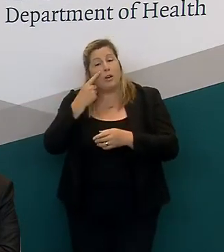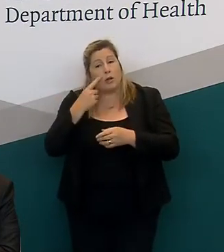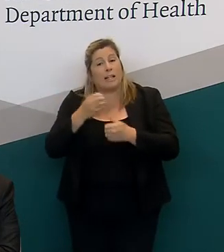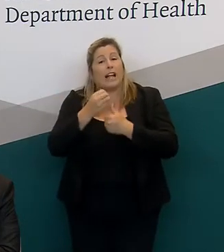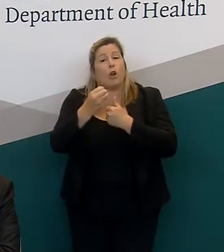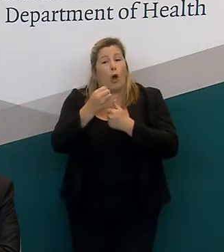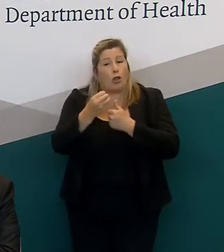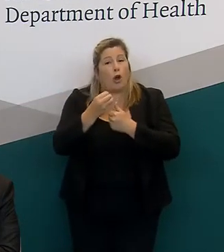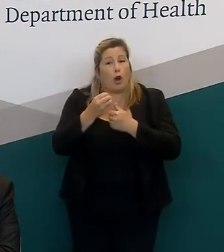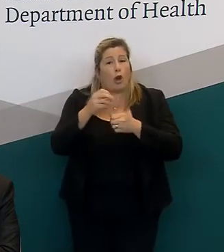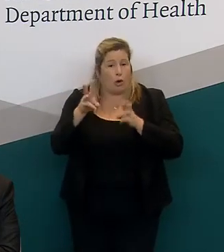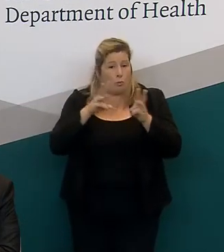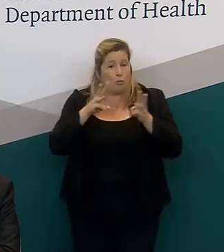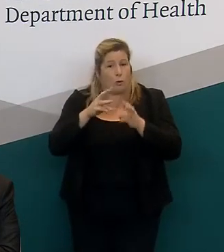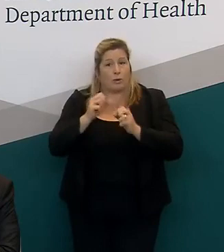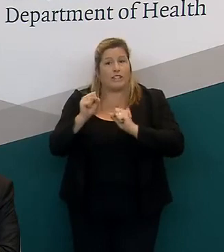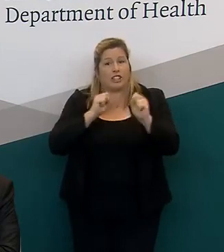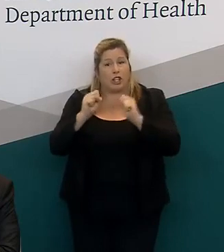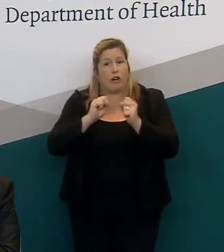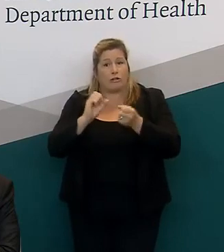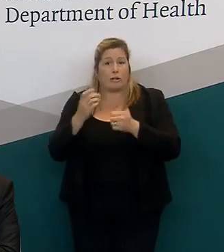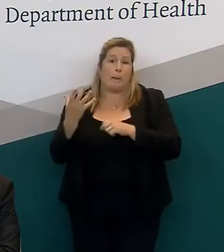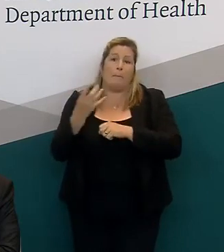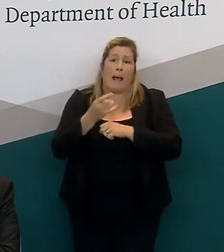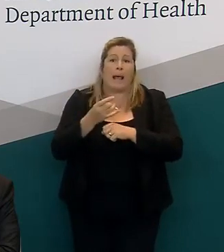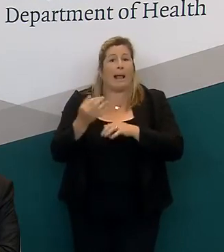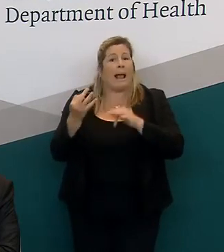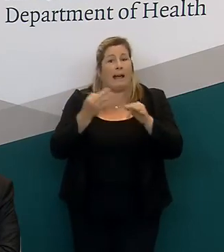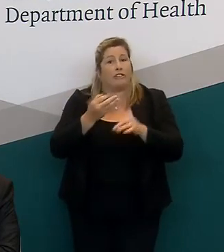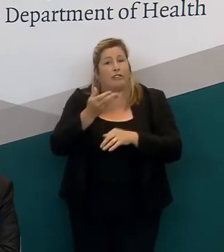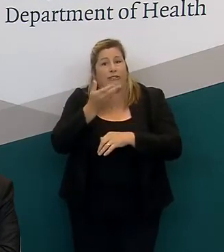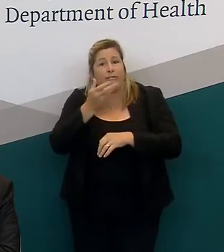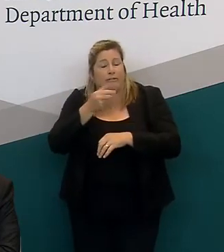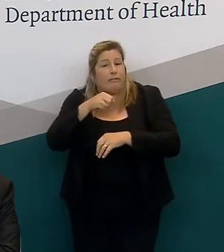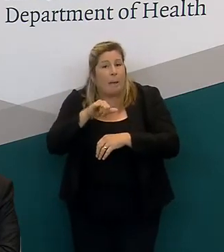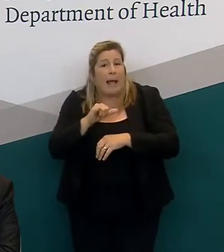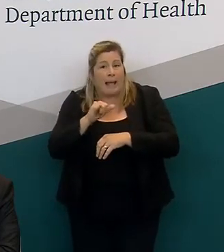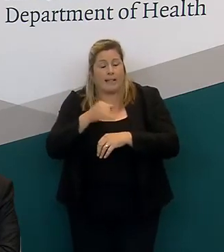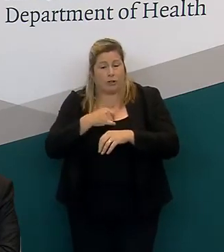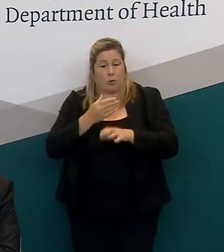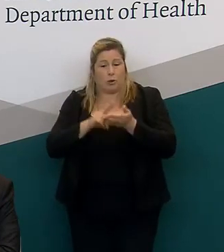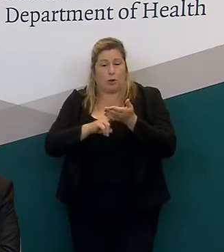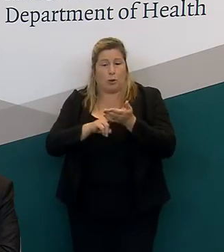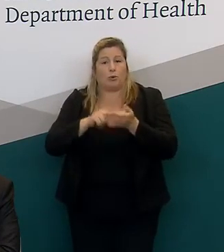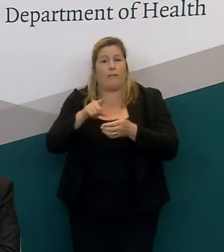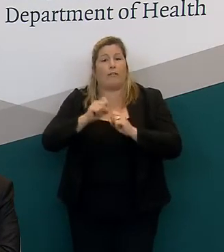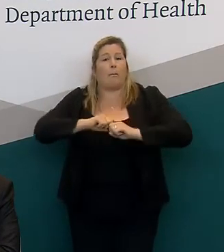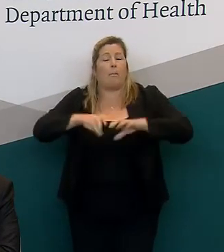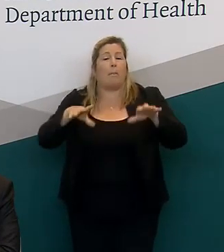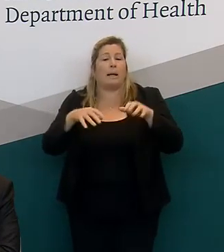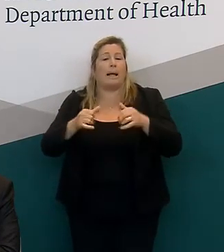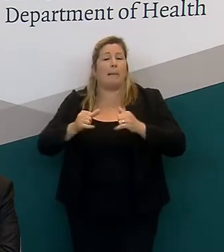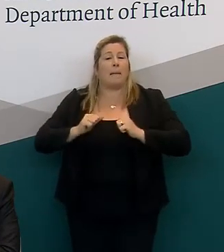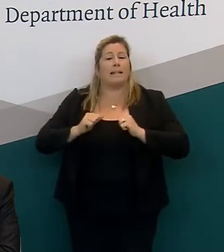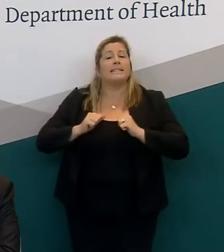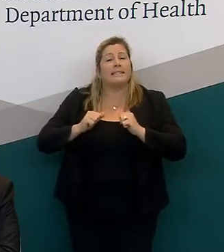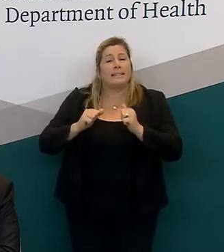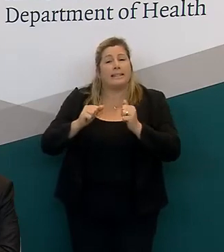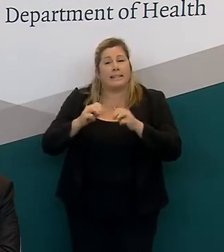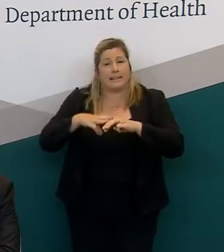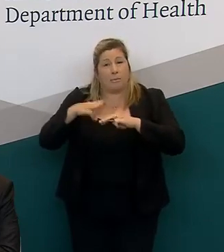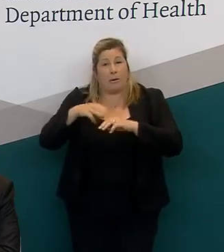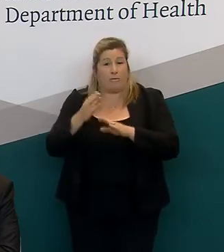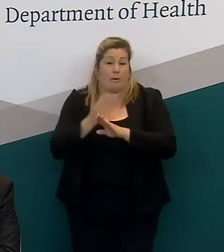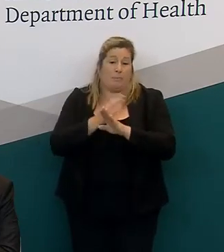following the decision of NEDIT back at the start of May, the 5th of May. So the use of the public capacity is increasingly for what it would have been used